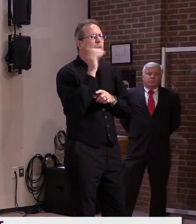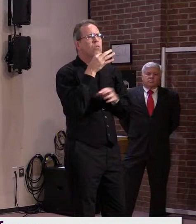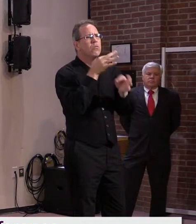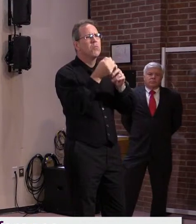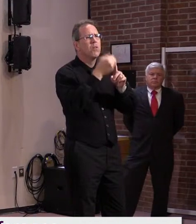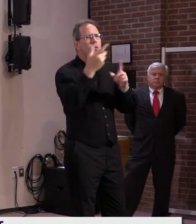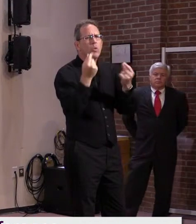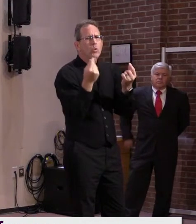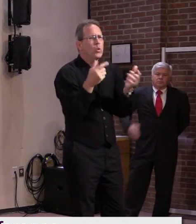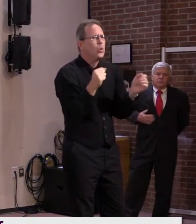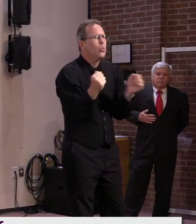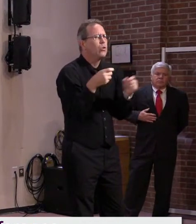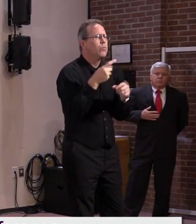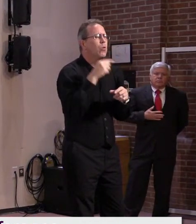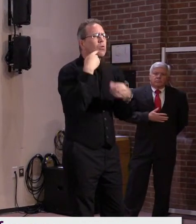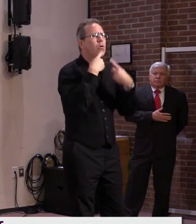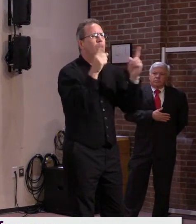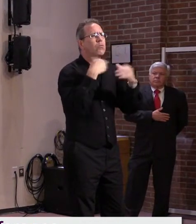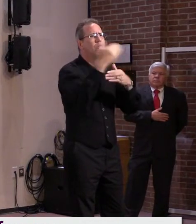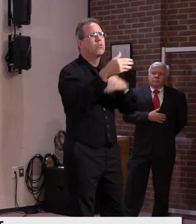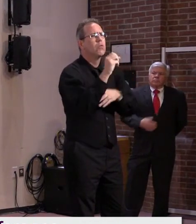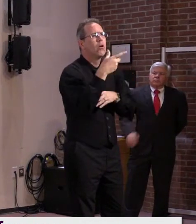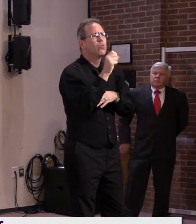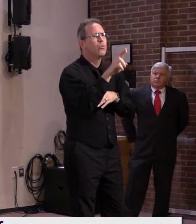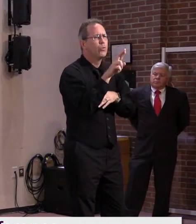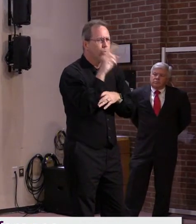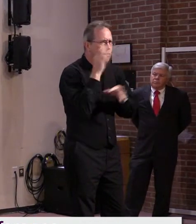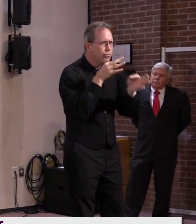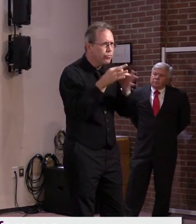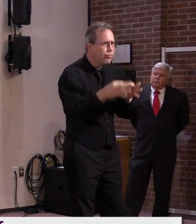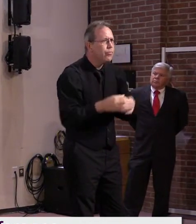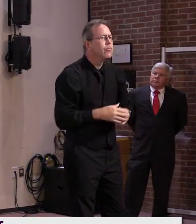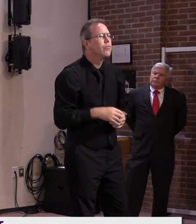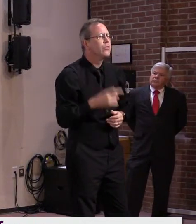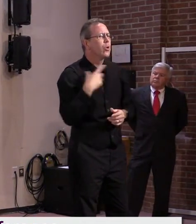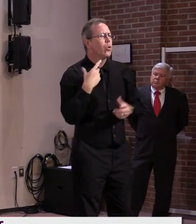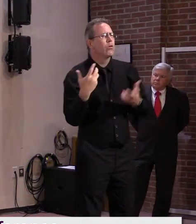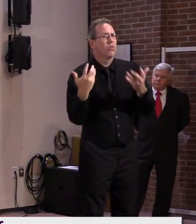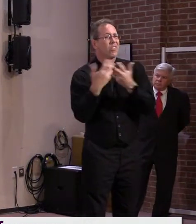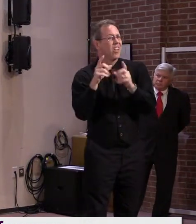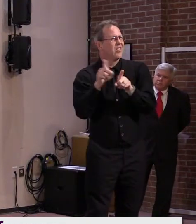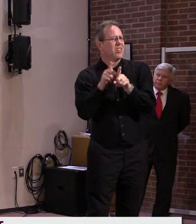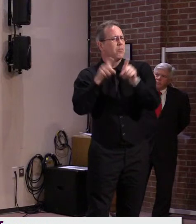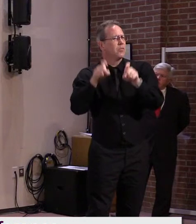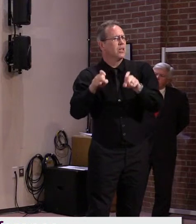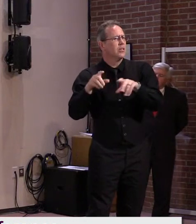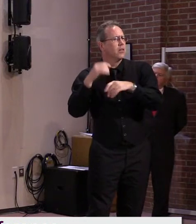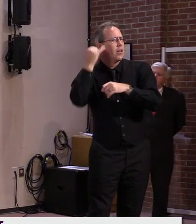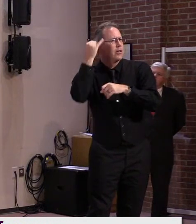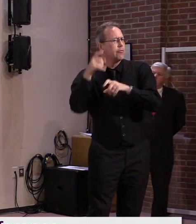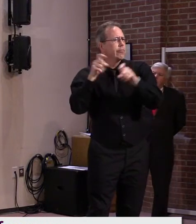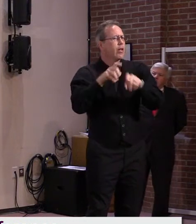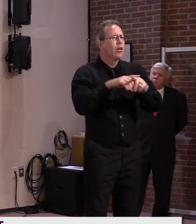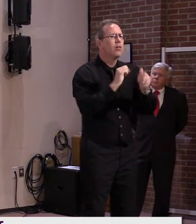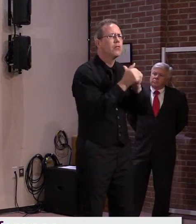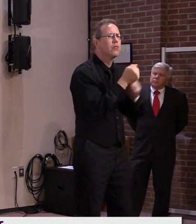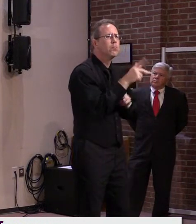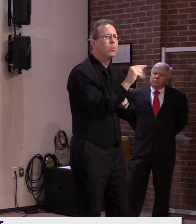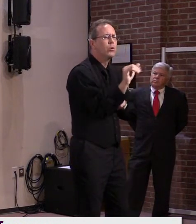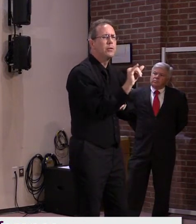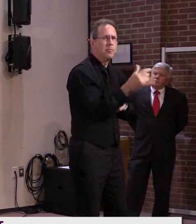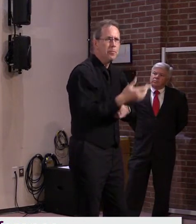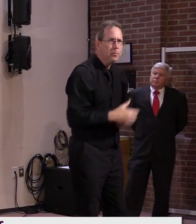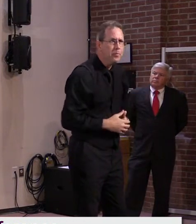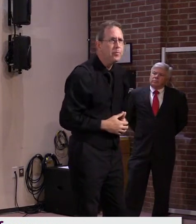We're also rolling out response testing for schools using PCR tests. Response testing is just that, testing that is done in response to